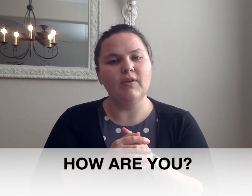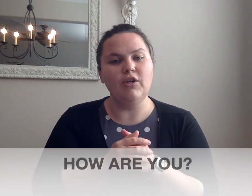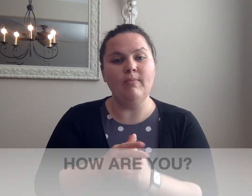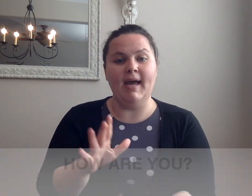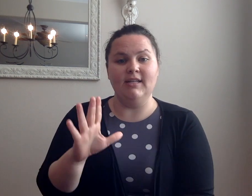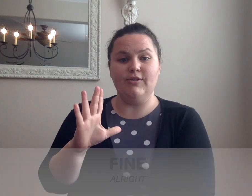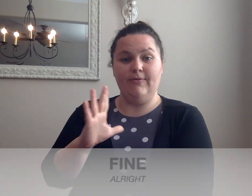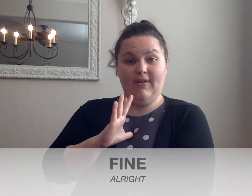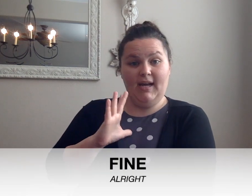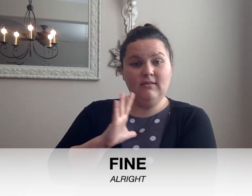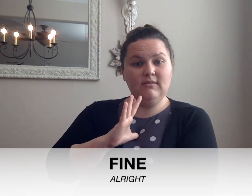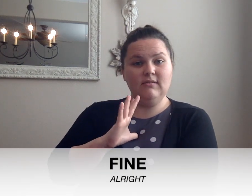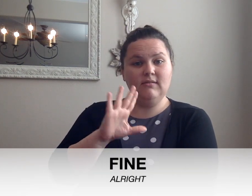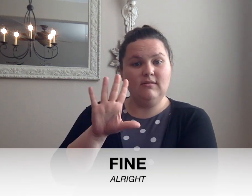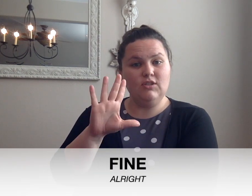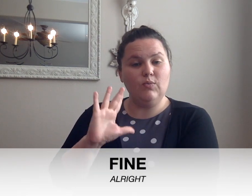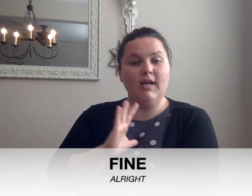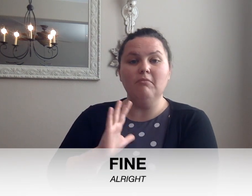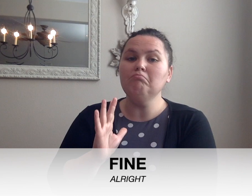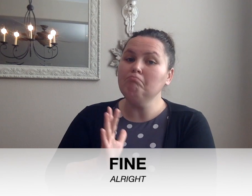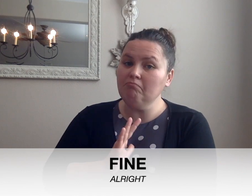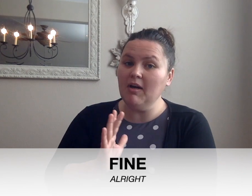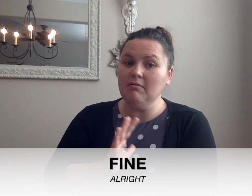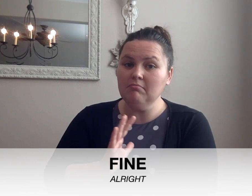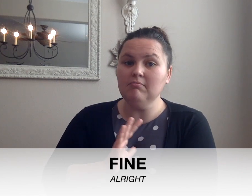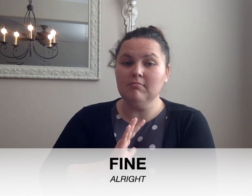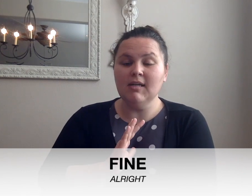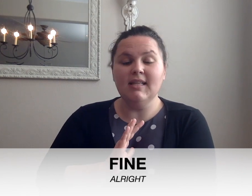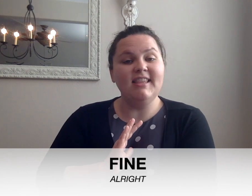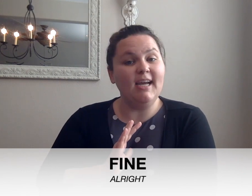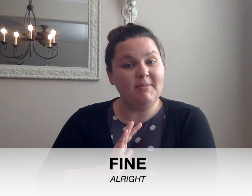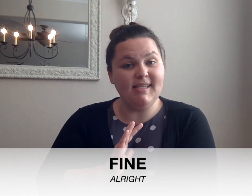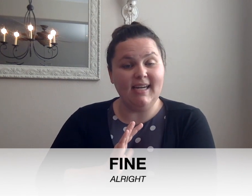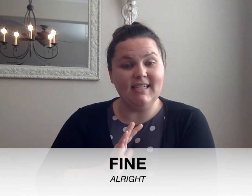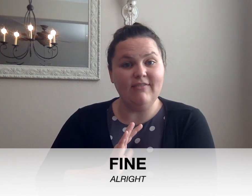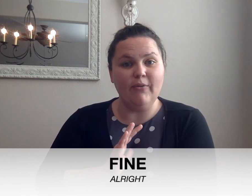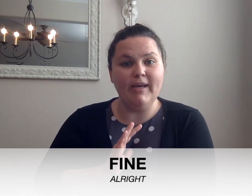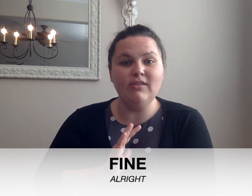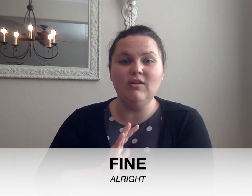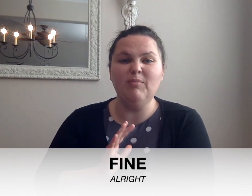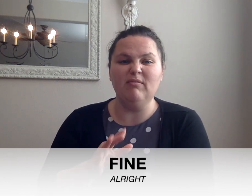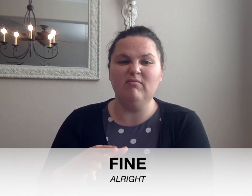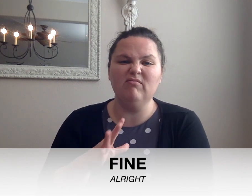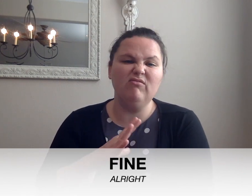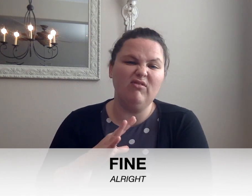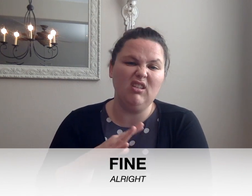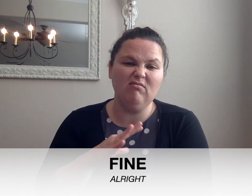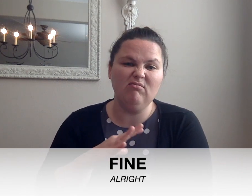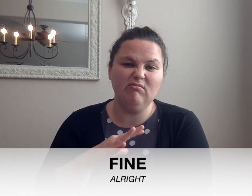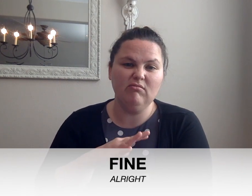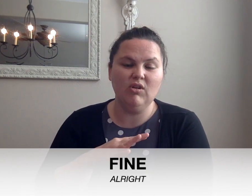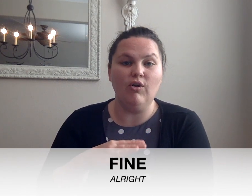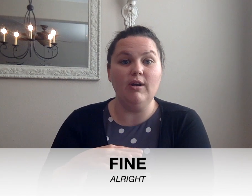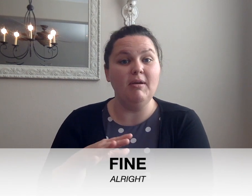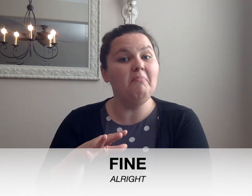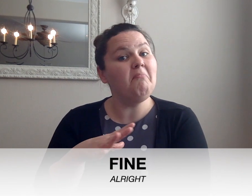You might answer, fine. Just one hand, fine. That can be signed in different ways. You could be fine, or you could be